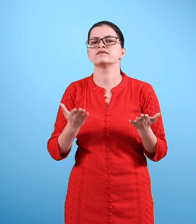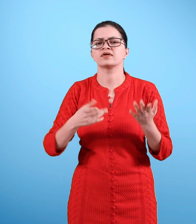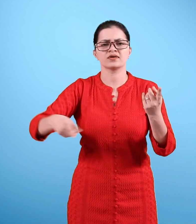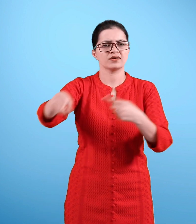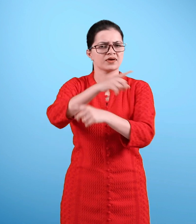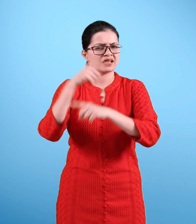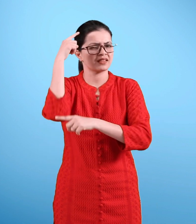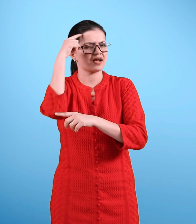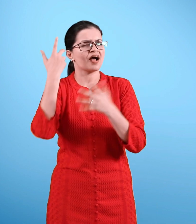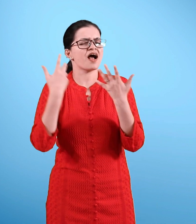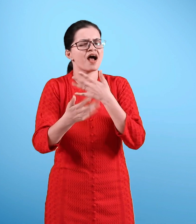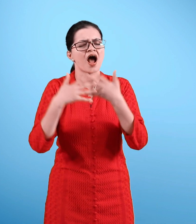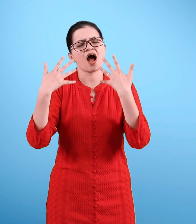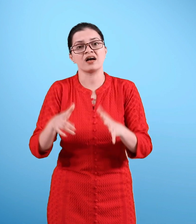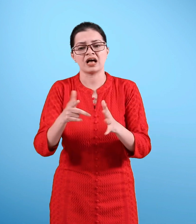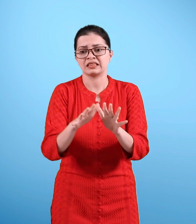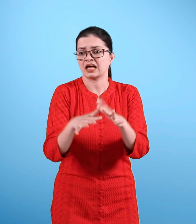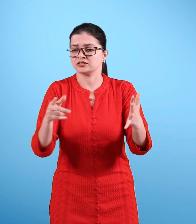Is there anything else required?